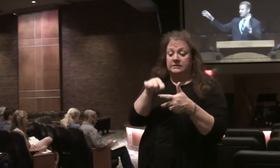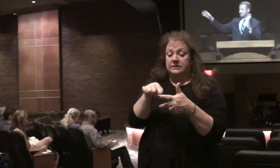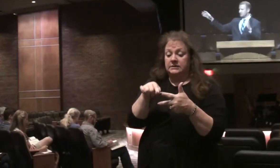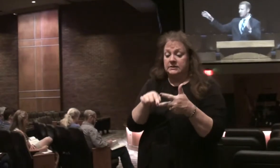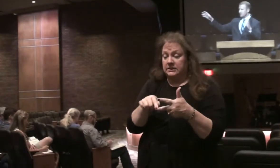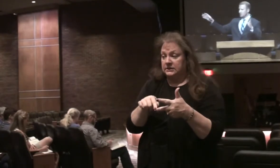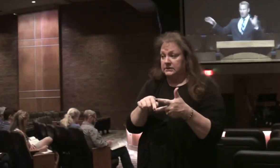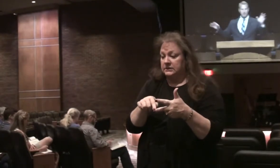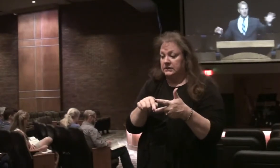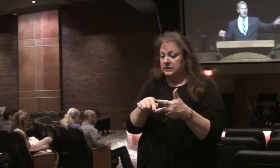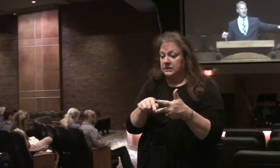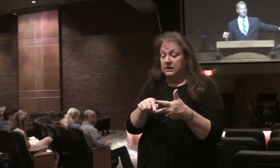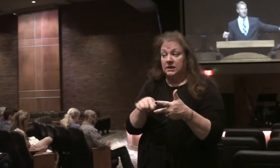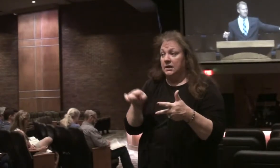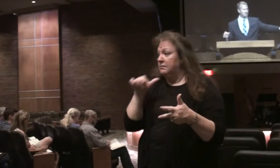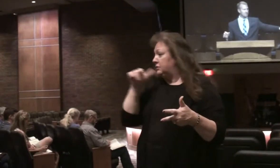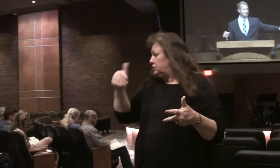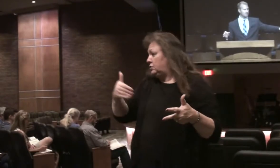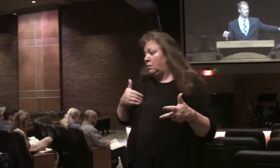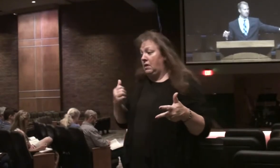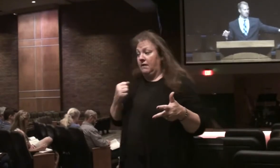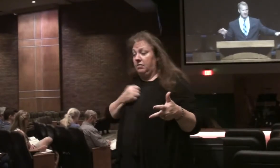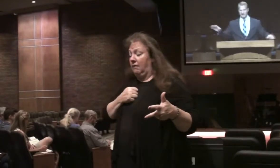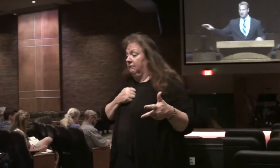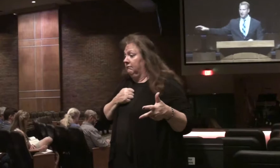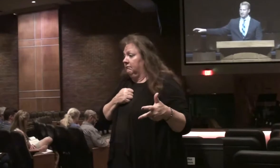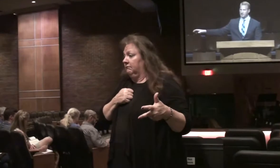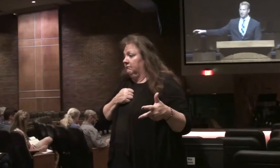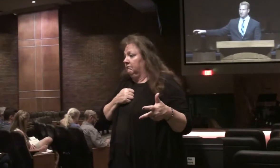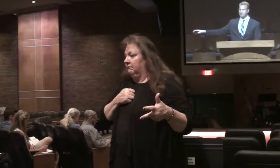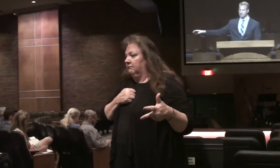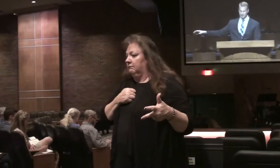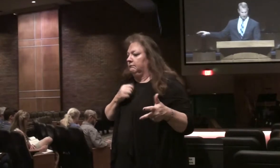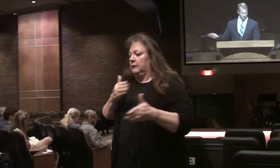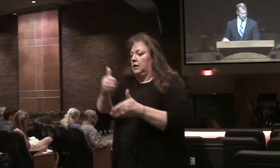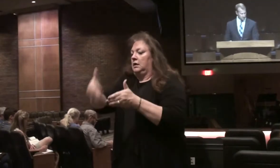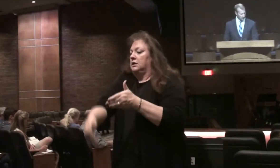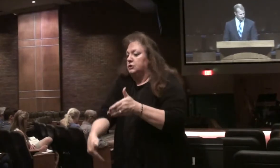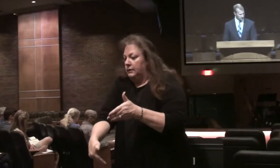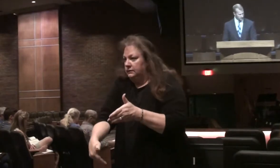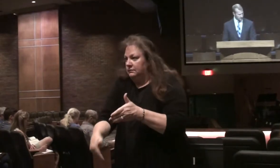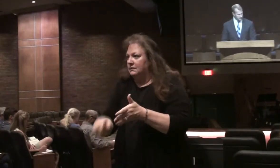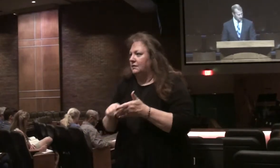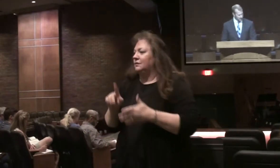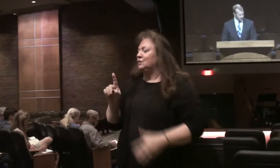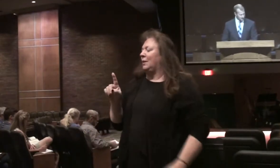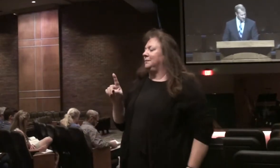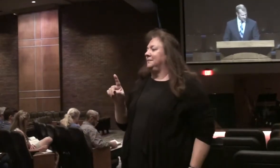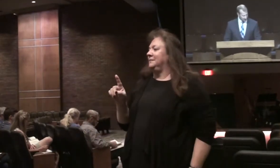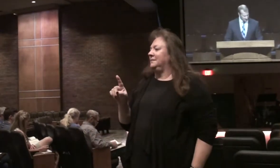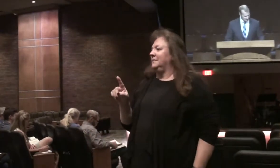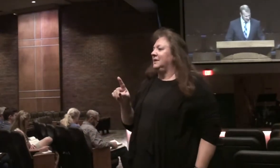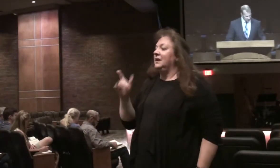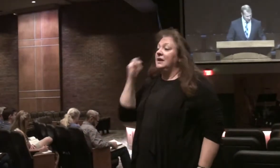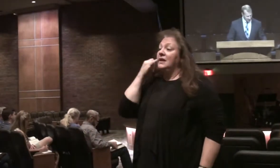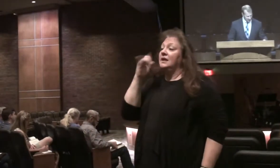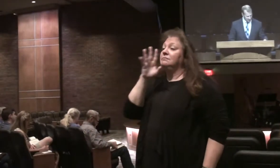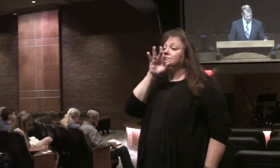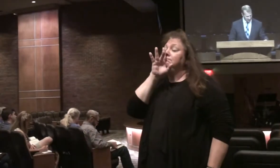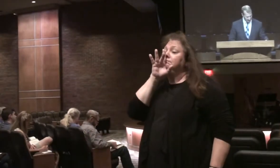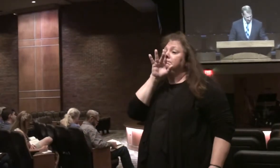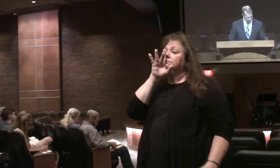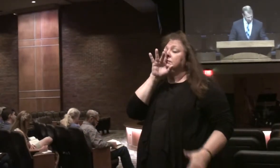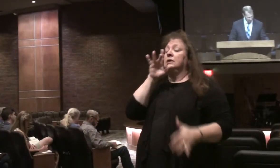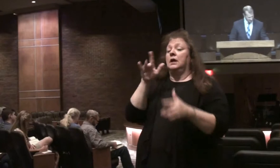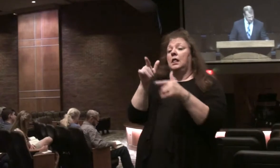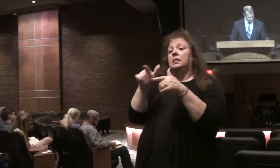this, but do not have love, he gives a consequence. Look at verse 1. He says, if we speak with the tongues